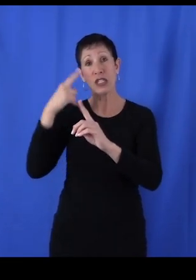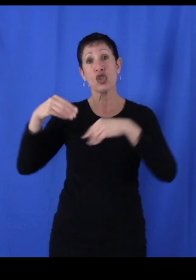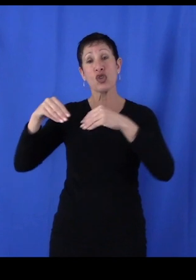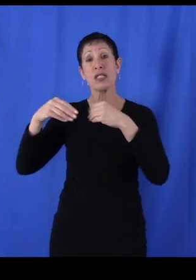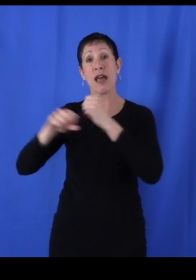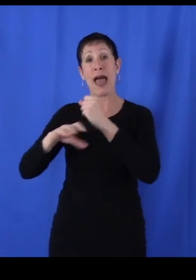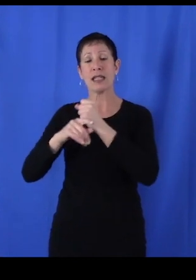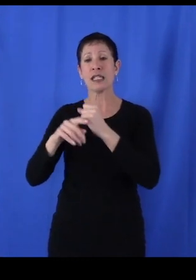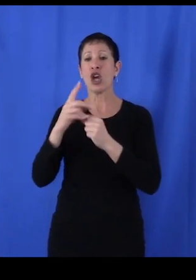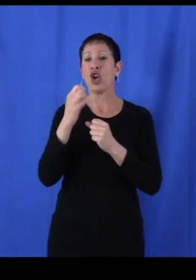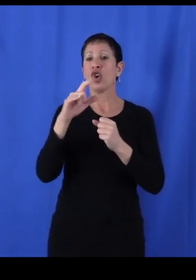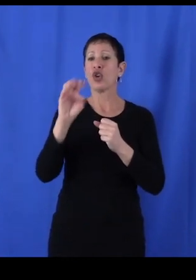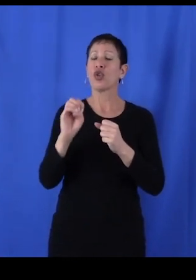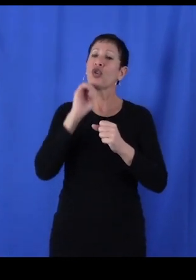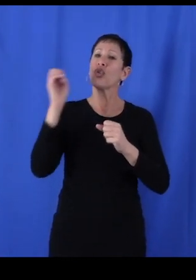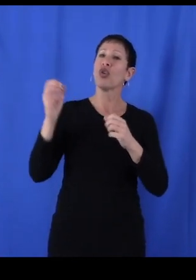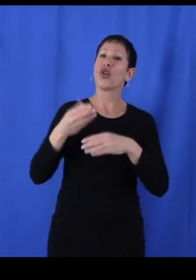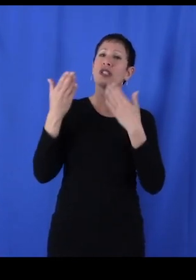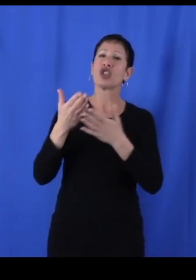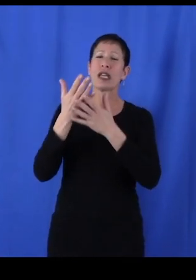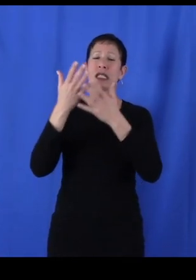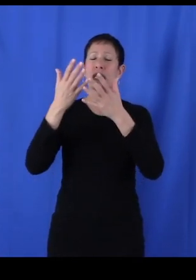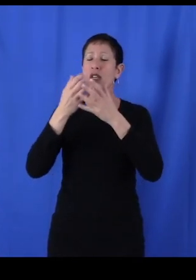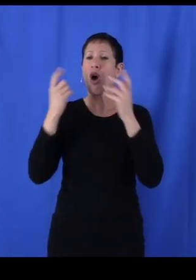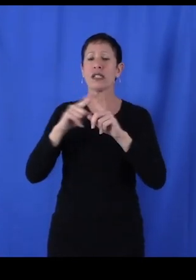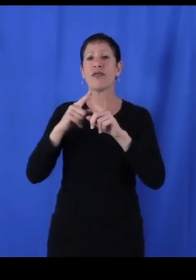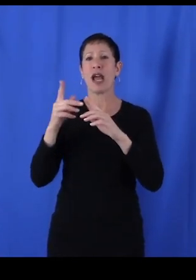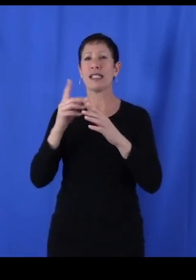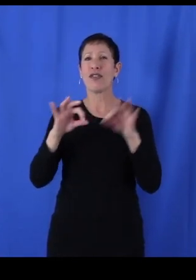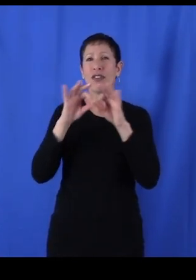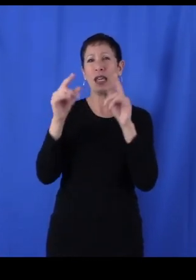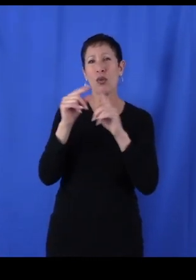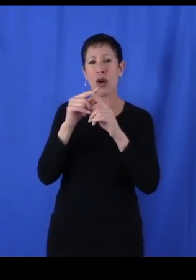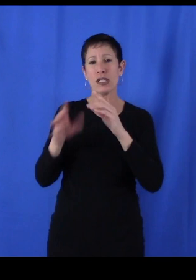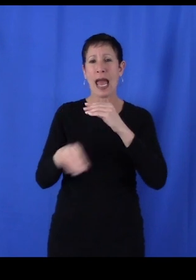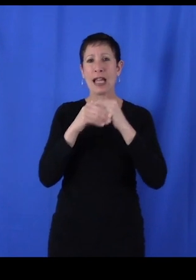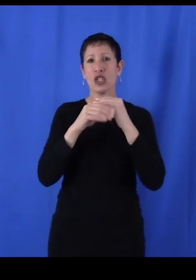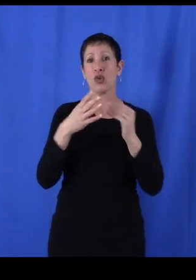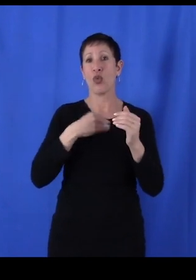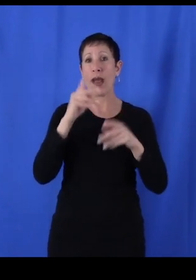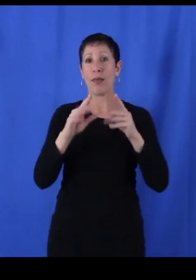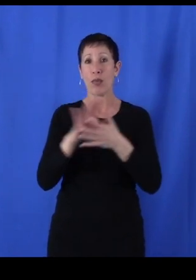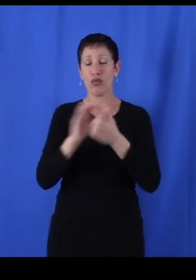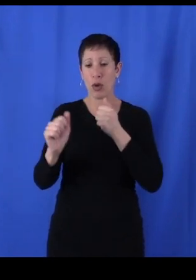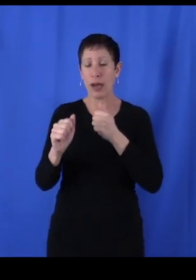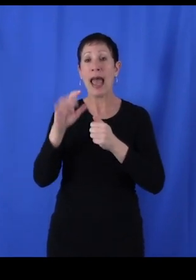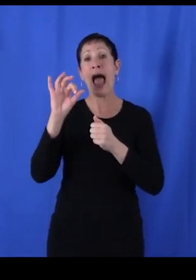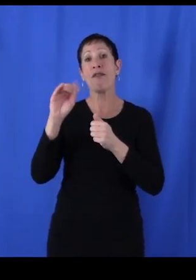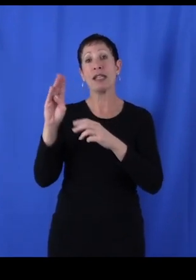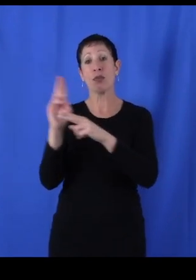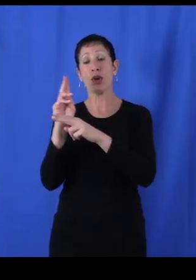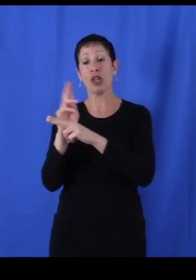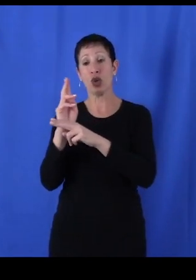to white people ruin. And Facebook enabled advertisers to reach people using anti-Semitic phrases drawn from